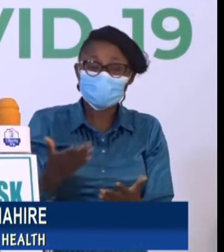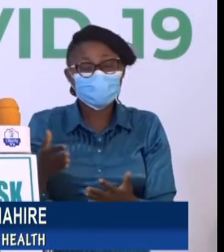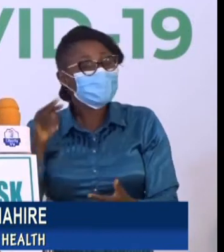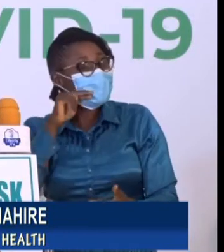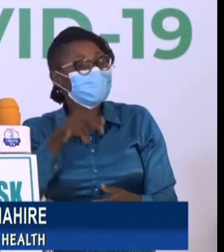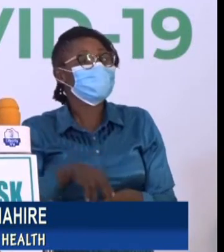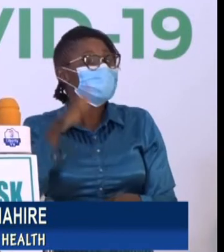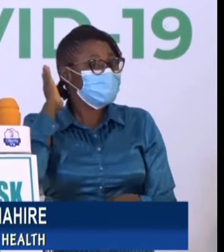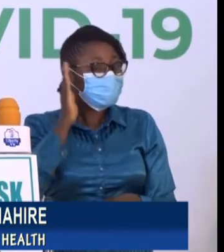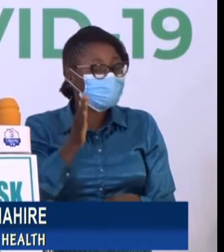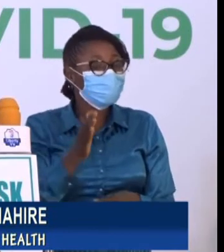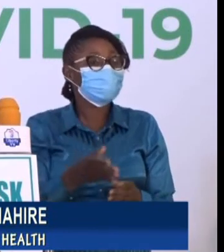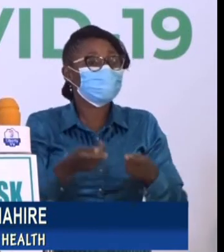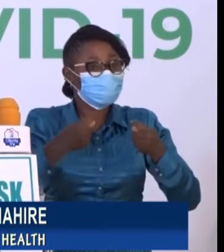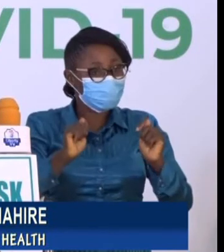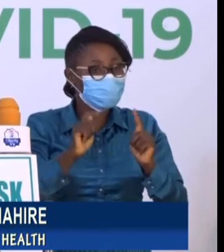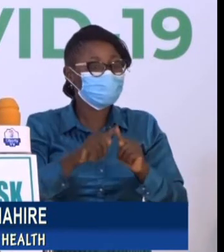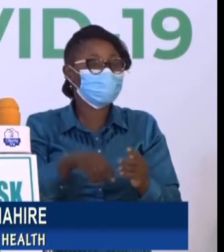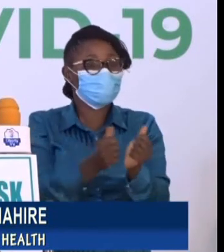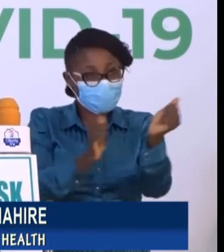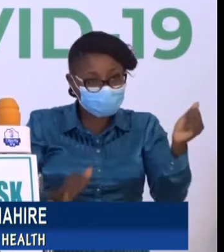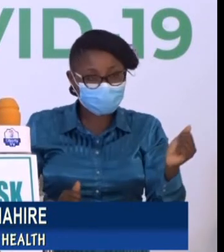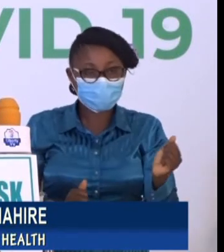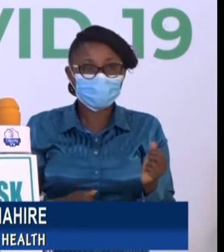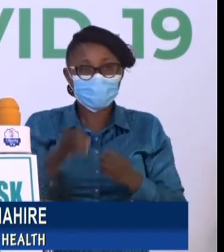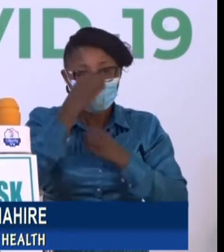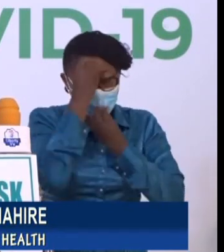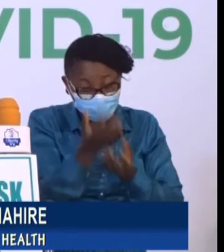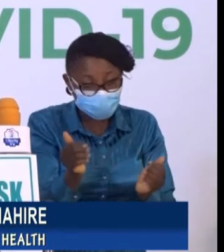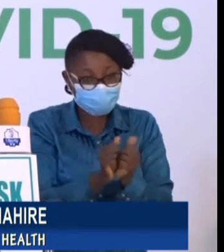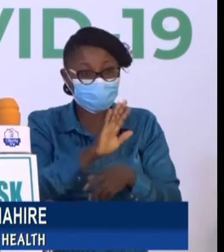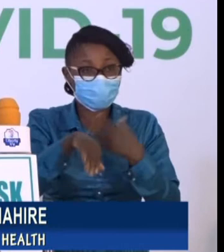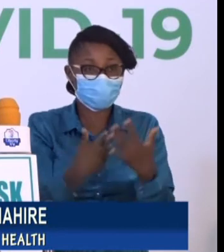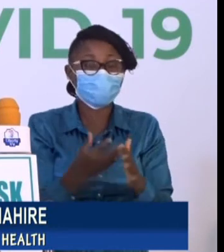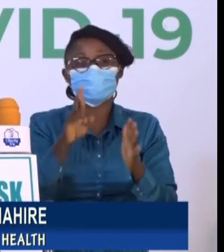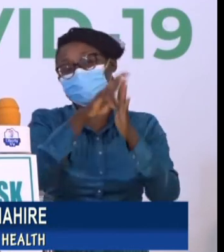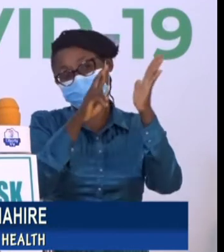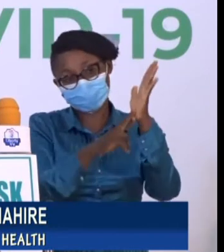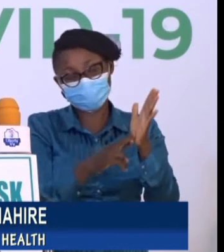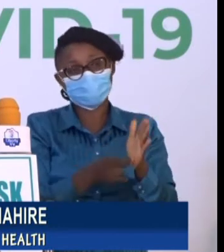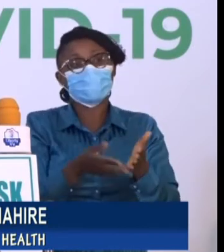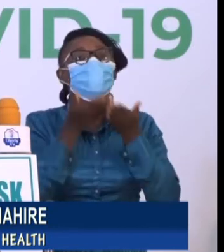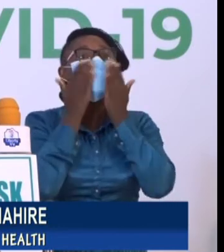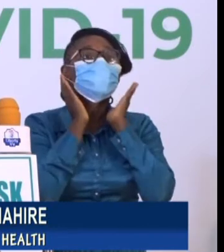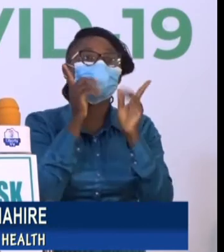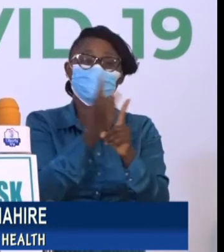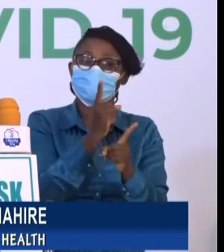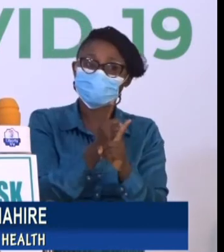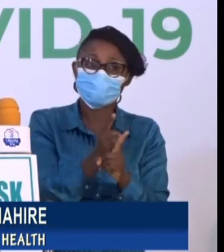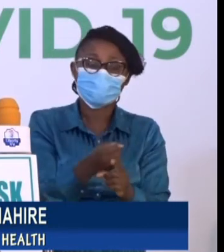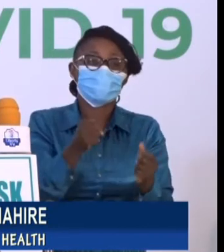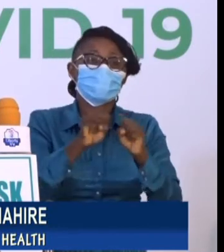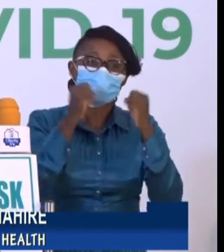must endeavor to avoid. Compliance with all the recommended measures like wearing your mask,